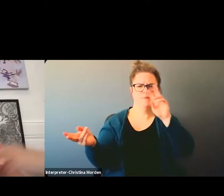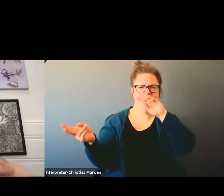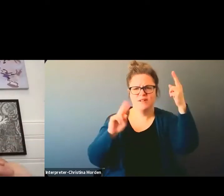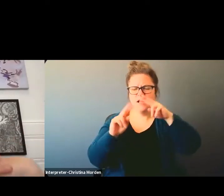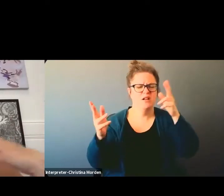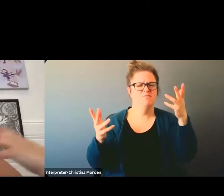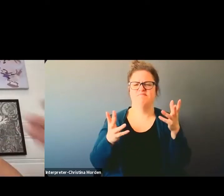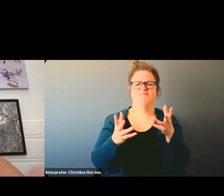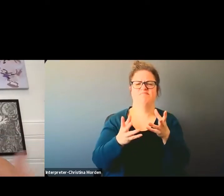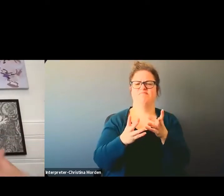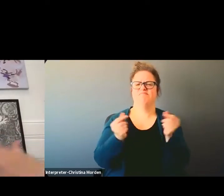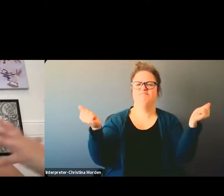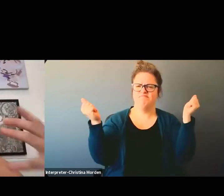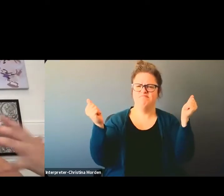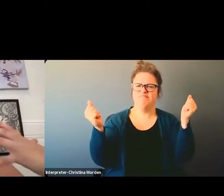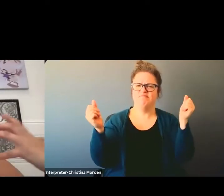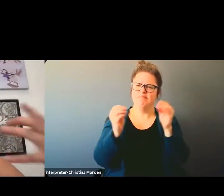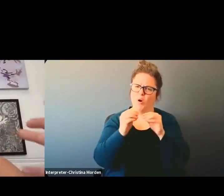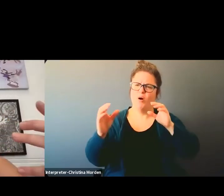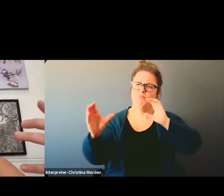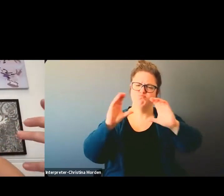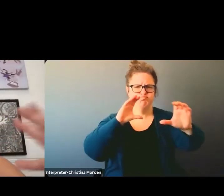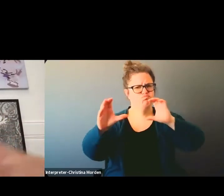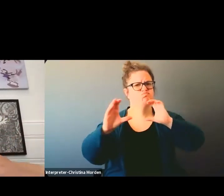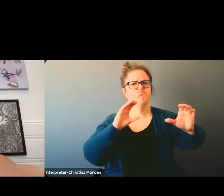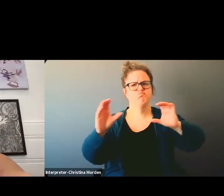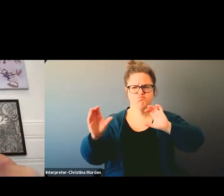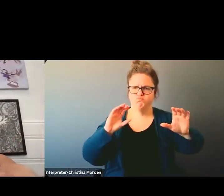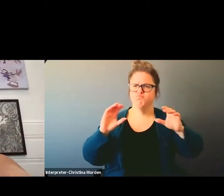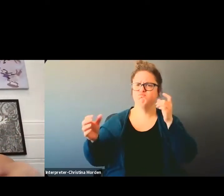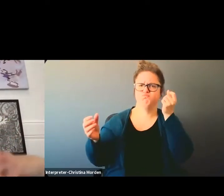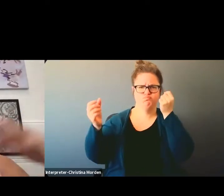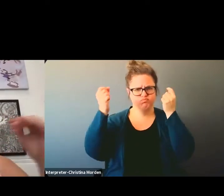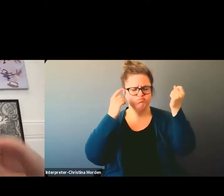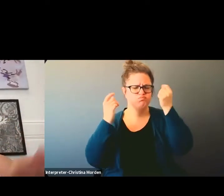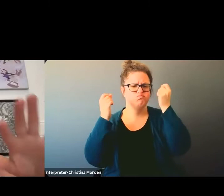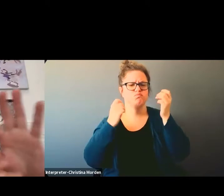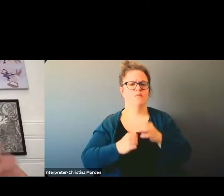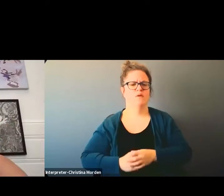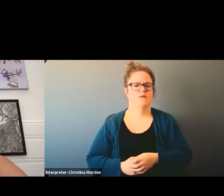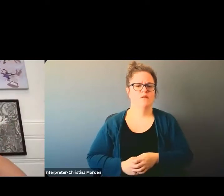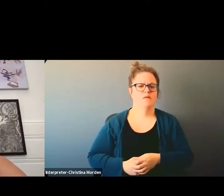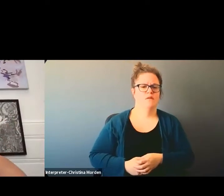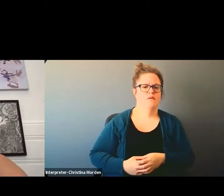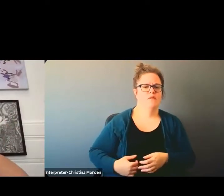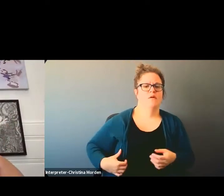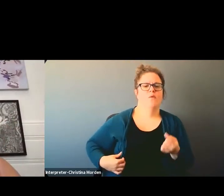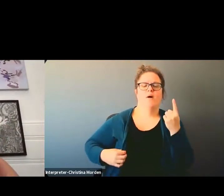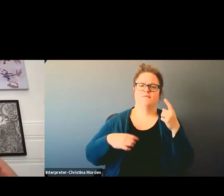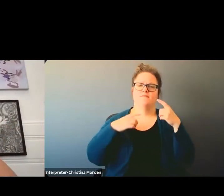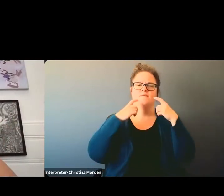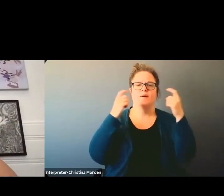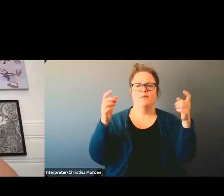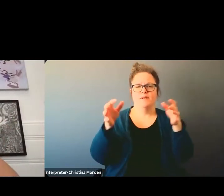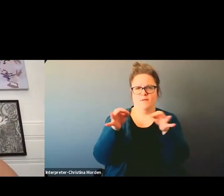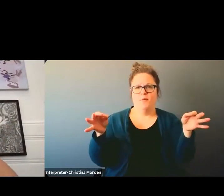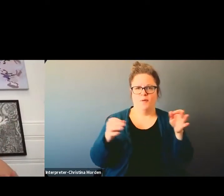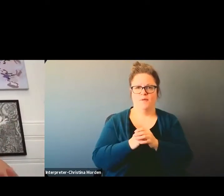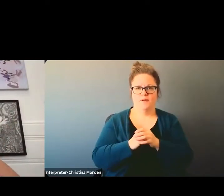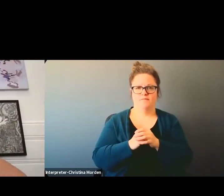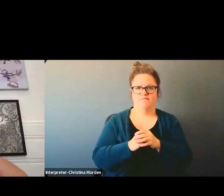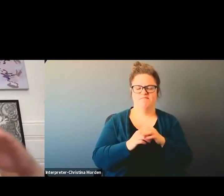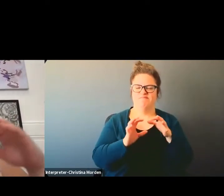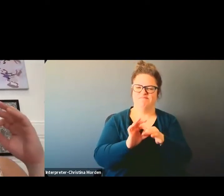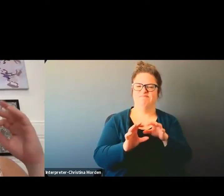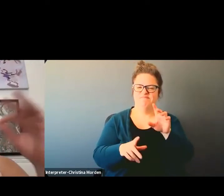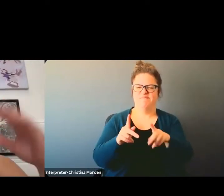the misunderstandings of disabilities can be addressed and corrected. Now, this comes from a famous disability slogan, "Nothing about us without